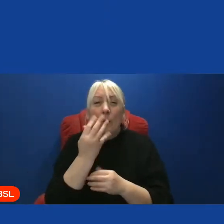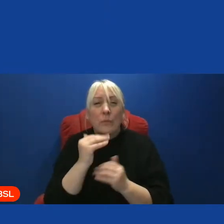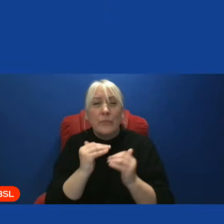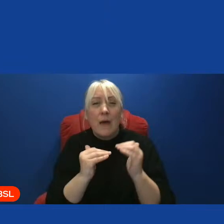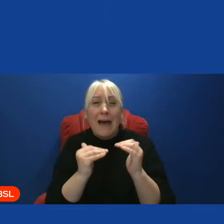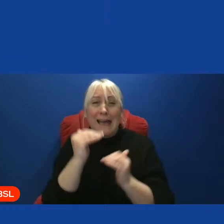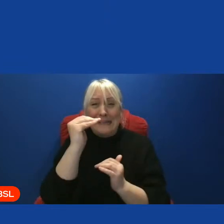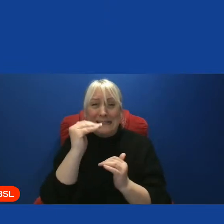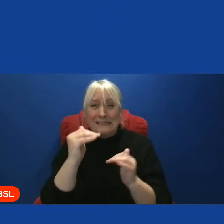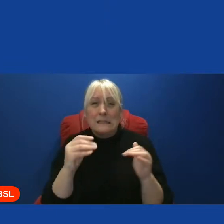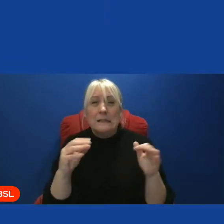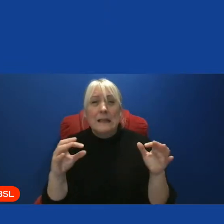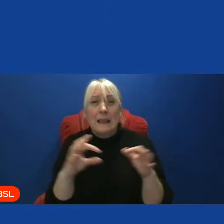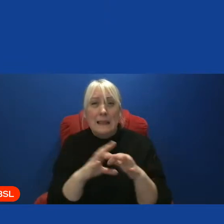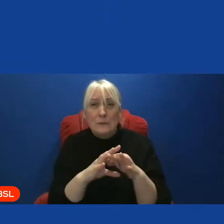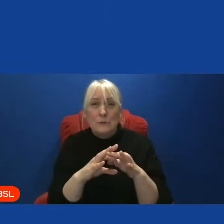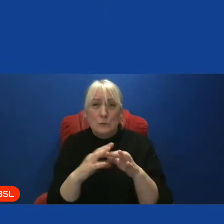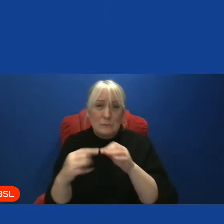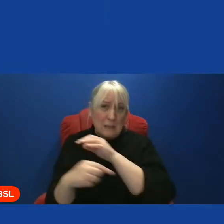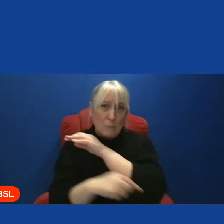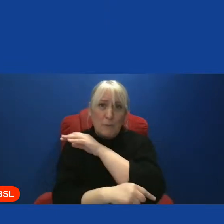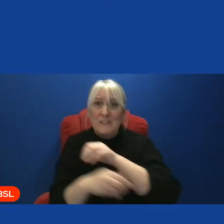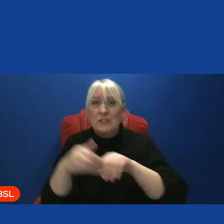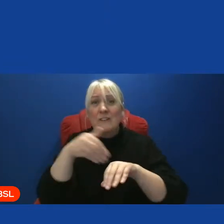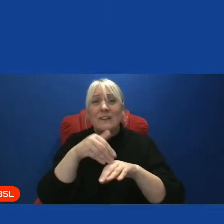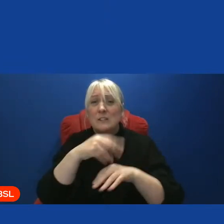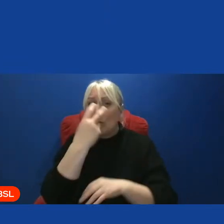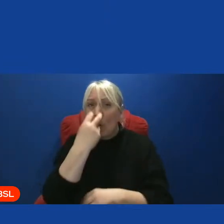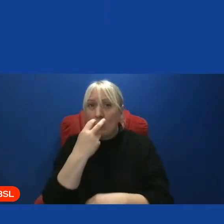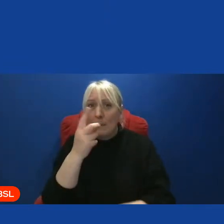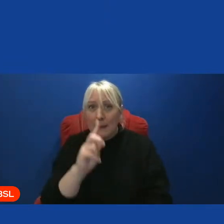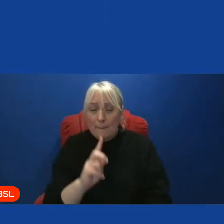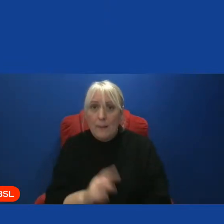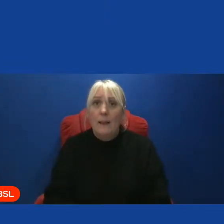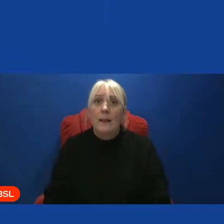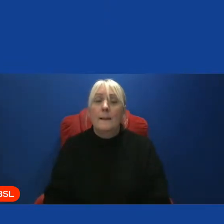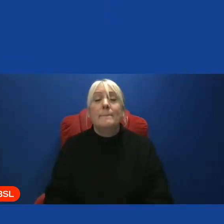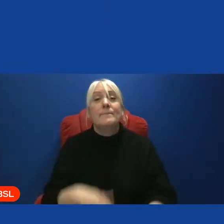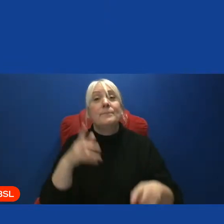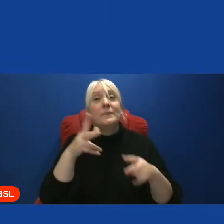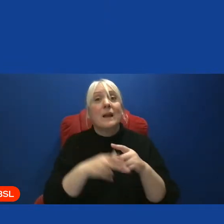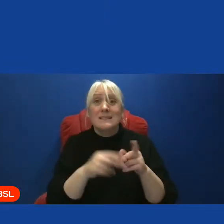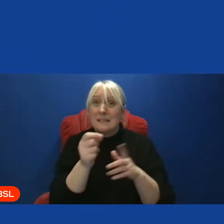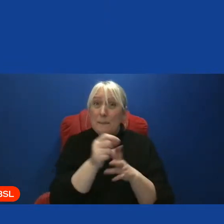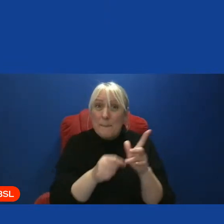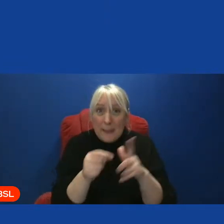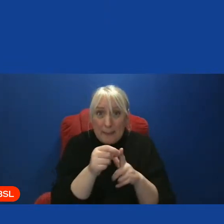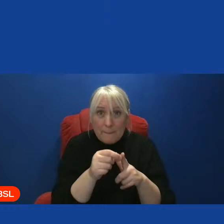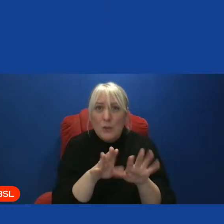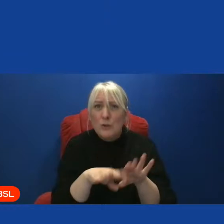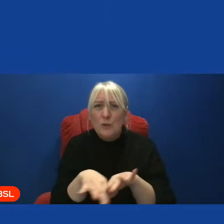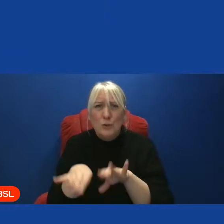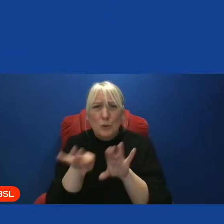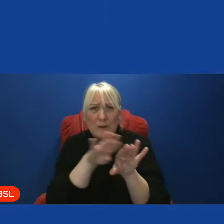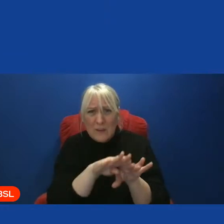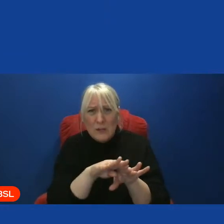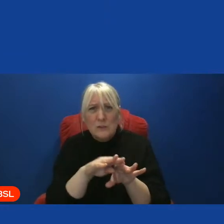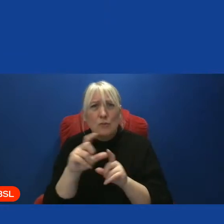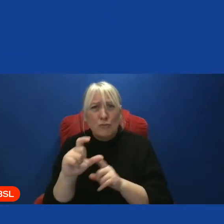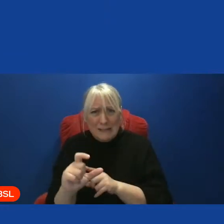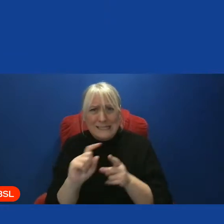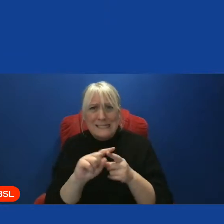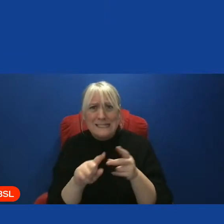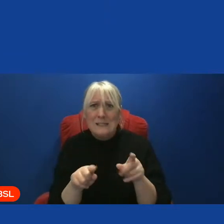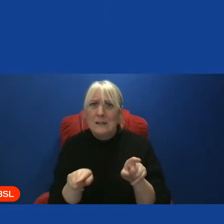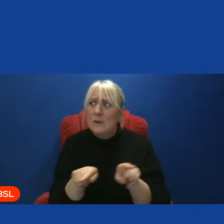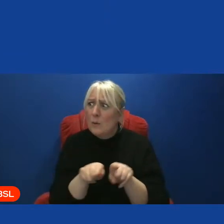people. So cuts to PIP and universal credit on top of the winter fuel allowance will be disastrous for